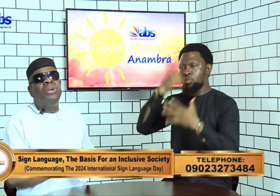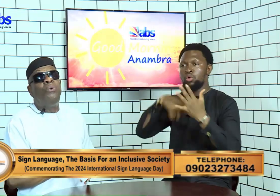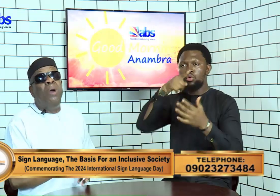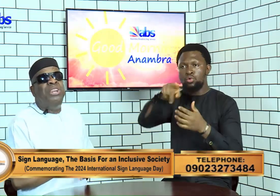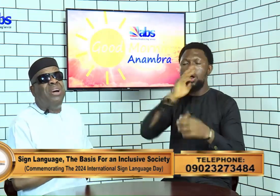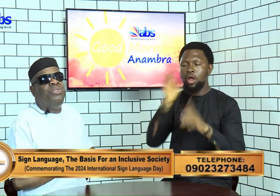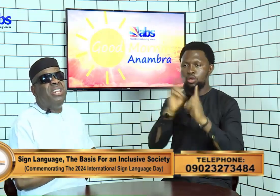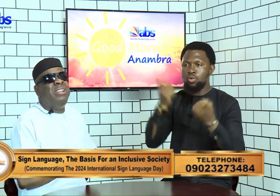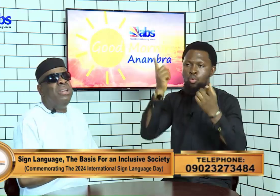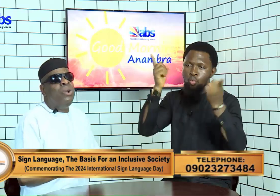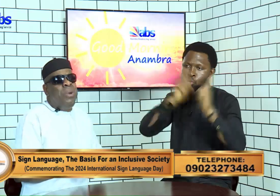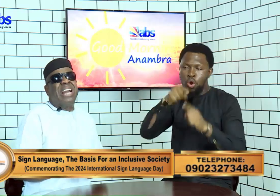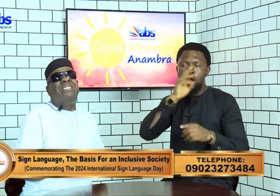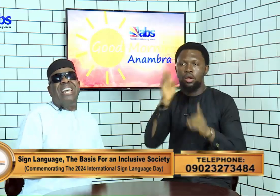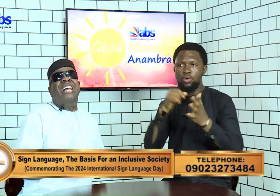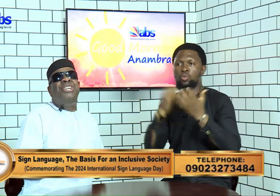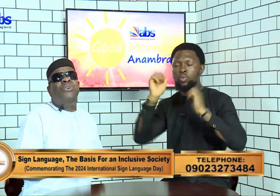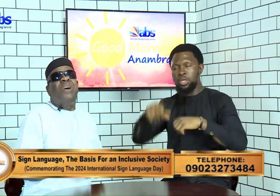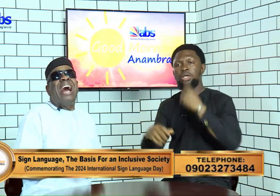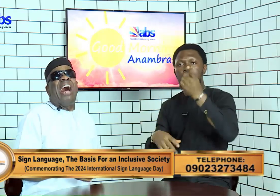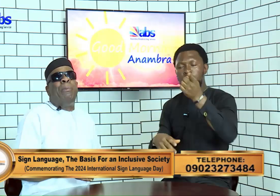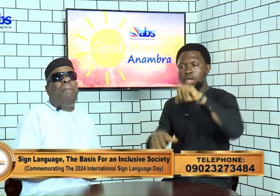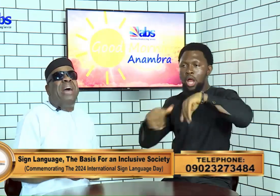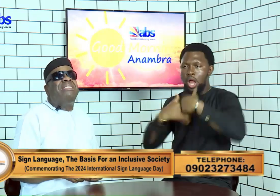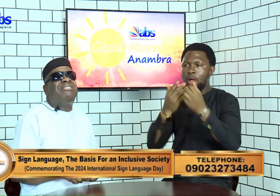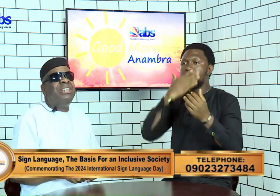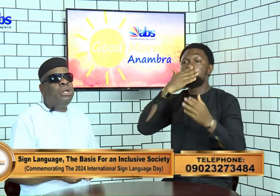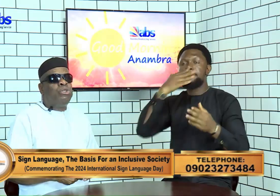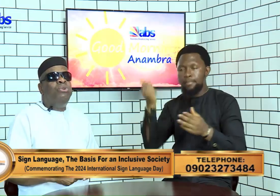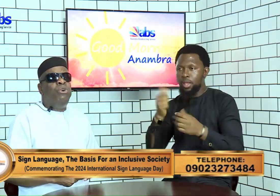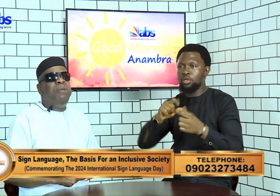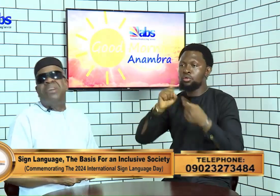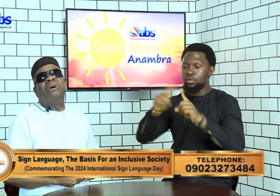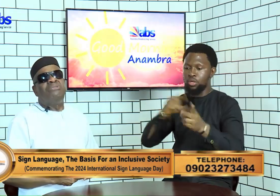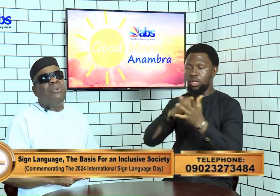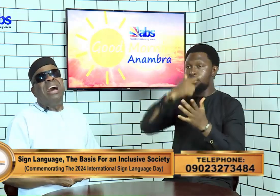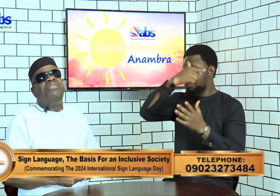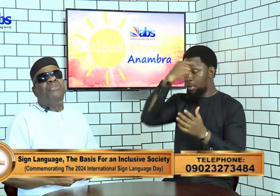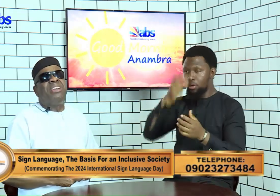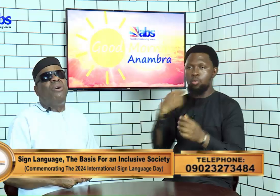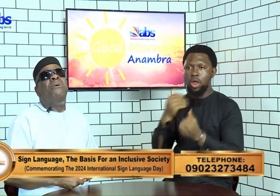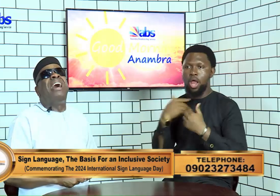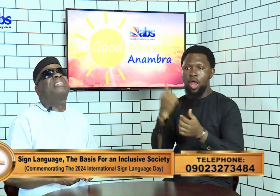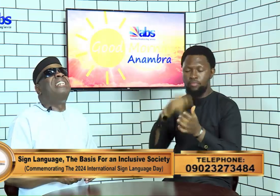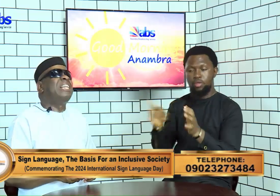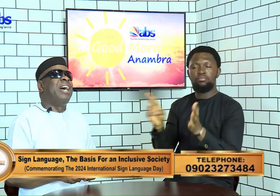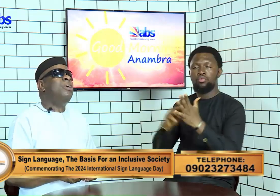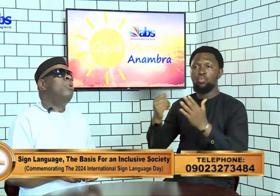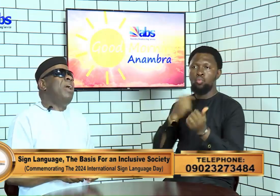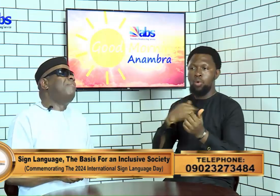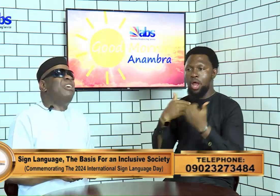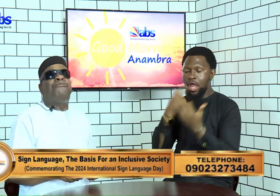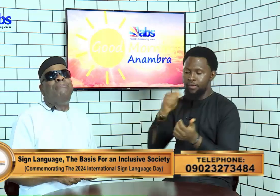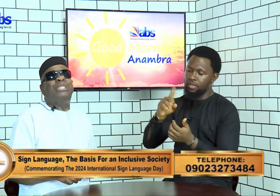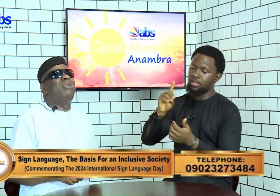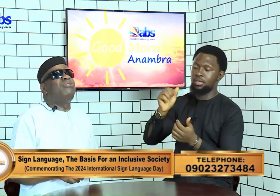doing, where you are doing it. We can tell you how best to do it because we have the record, we have the data, we